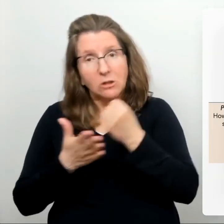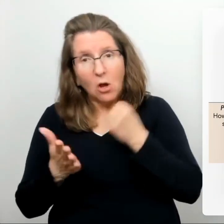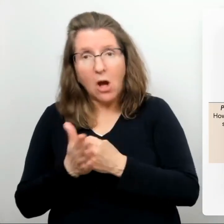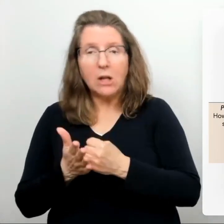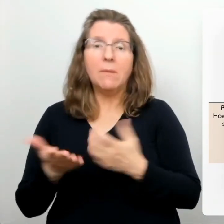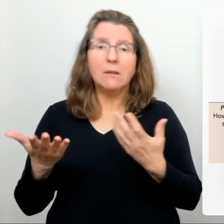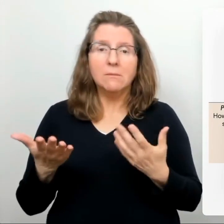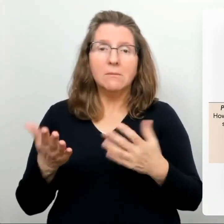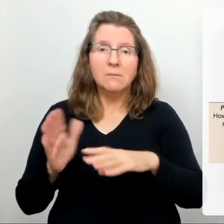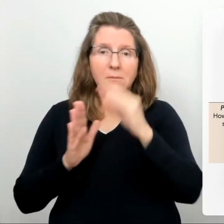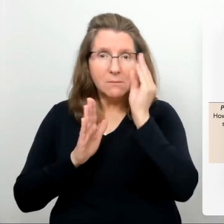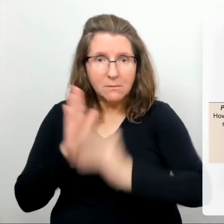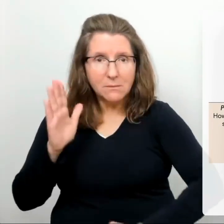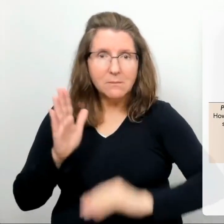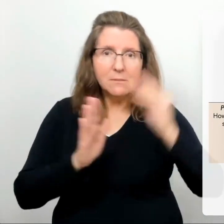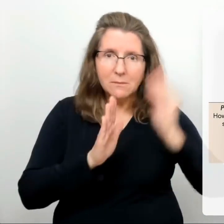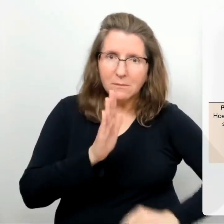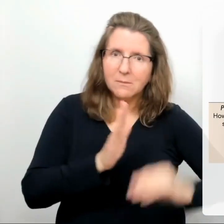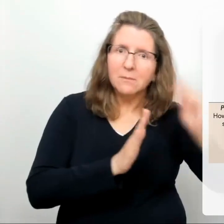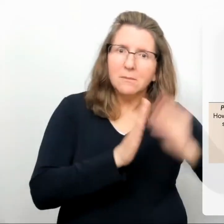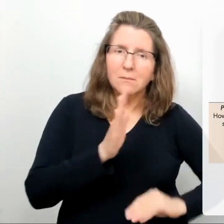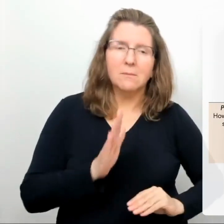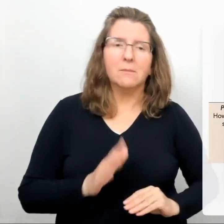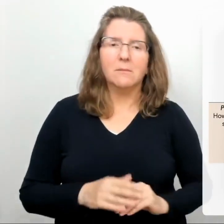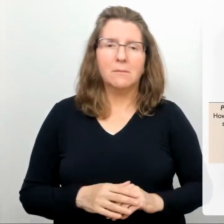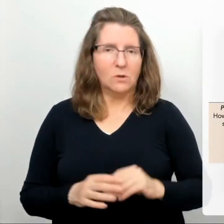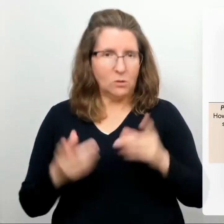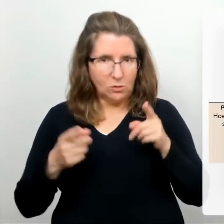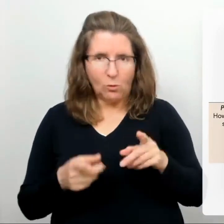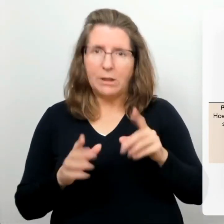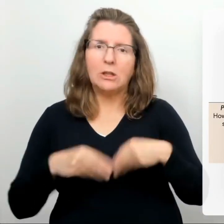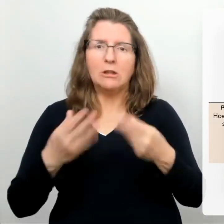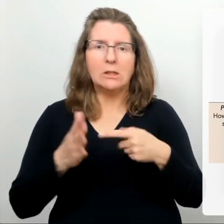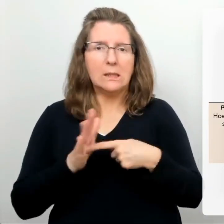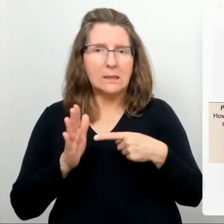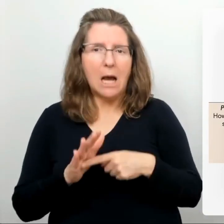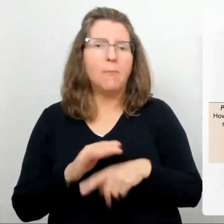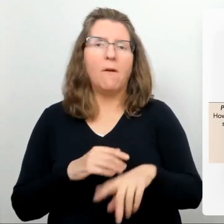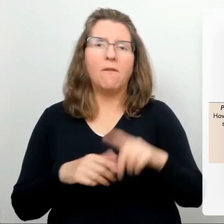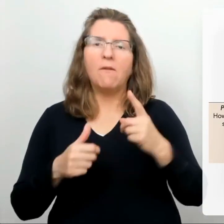Once you decide on the possible supports, then you pull it all together in a document.